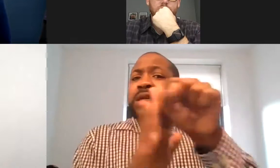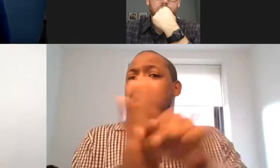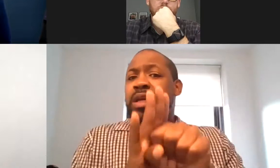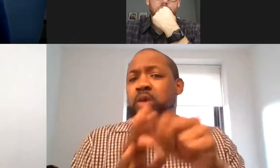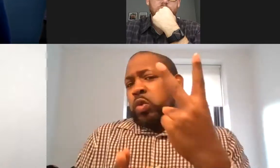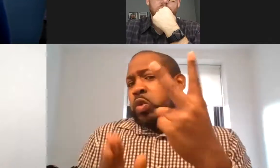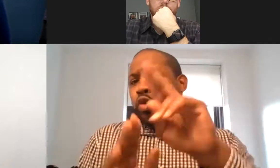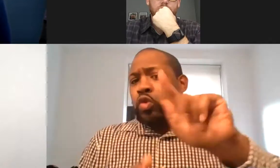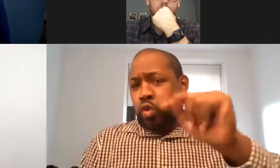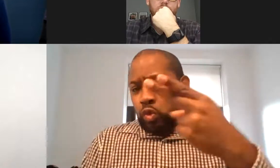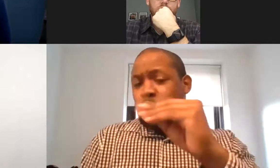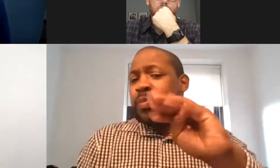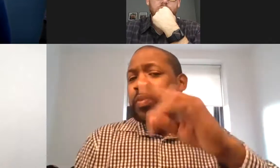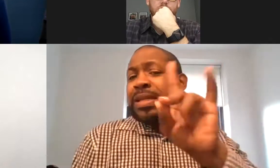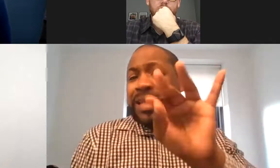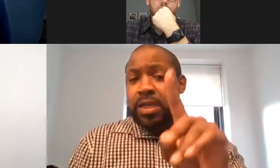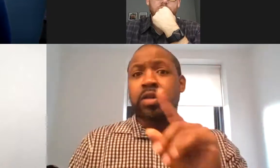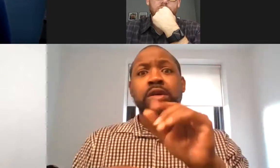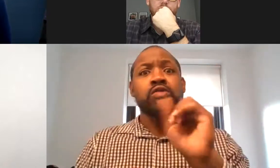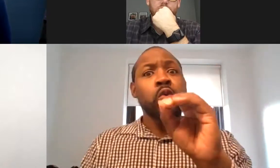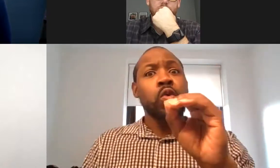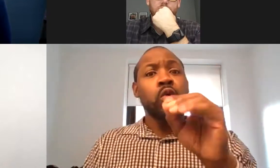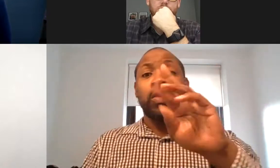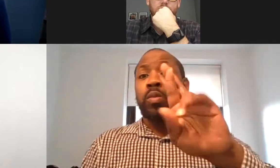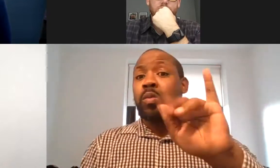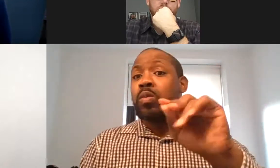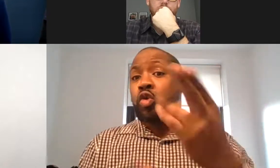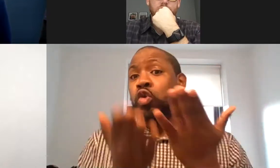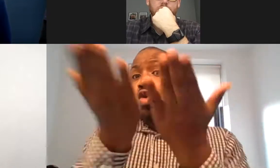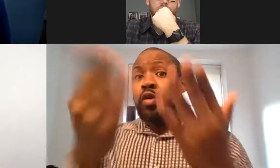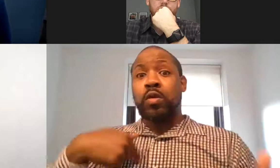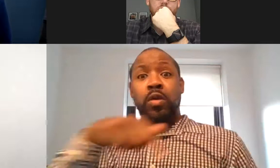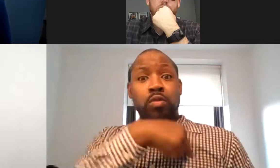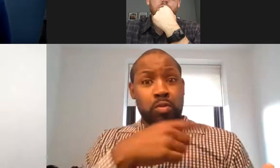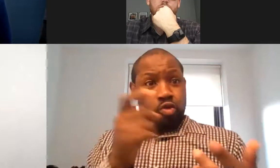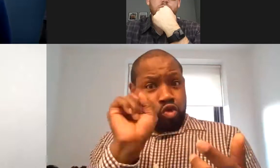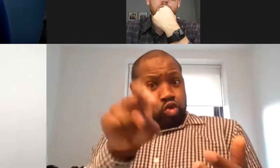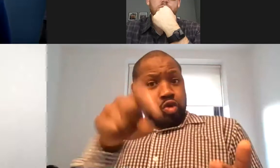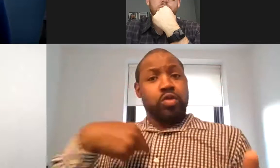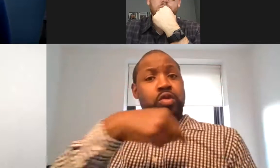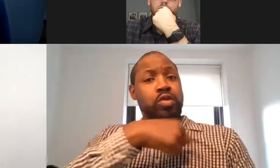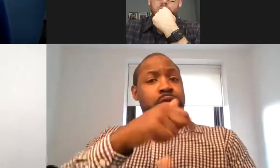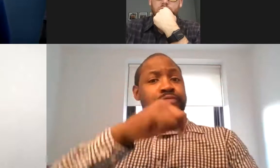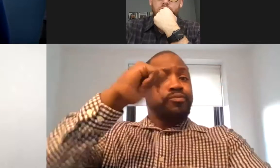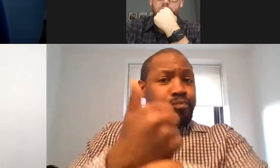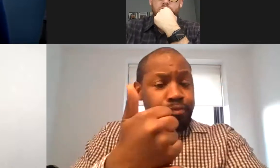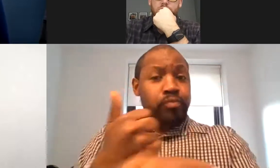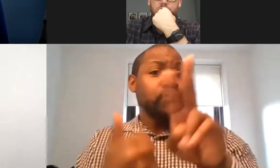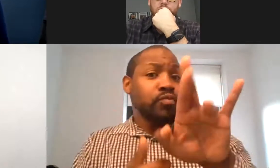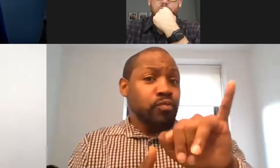for that event. Okay, so because the two states have been using it, it was suggested that maybe we should perhaps do the same